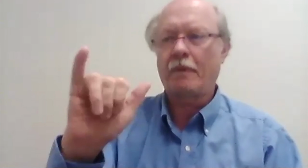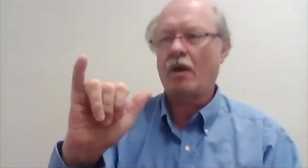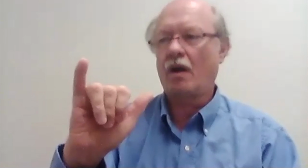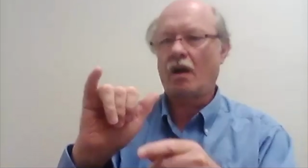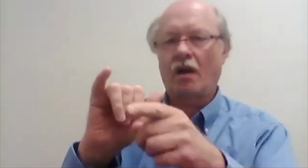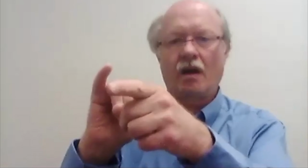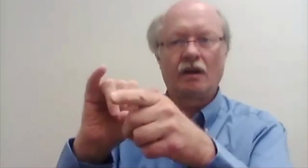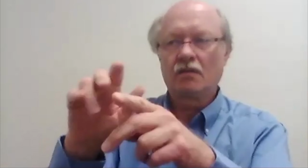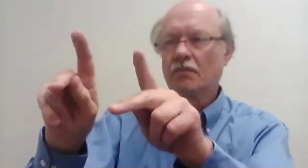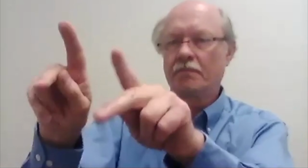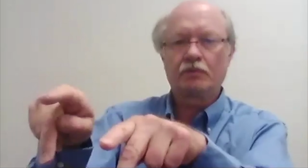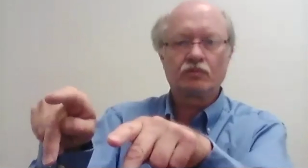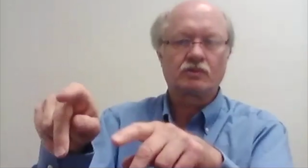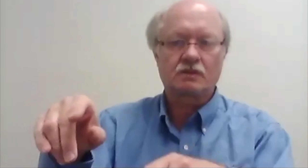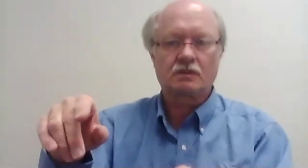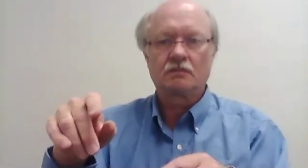and then other people will live in that apartment.